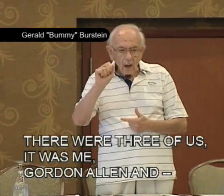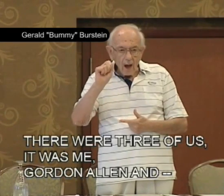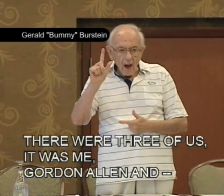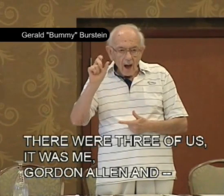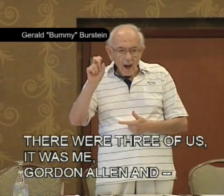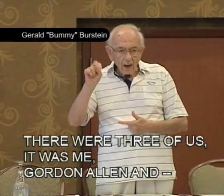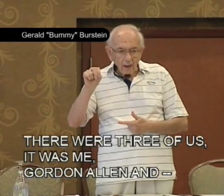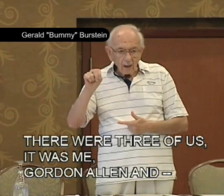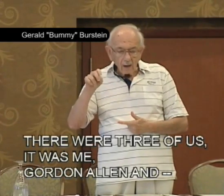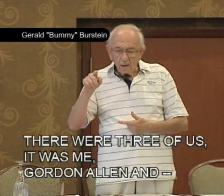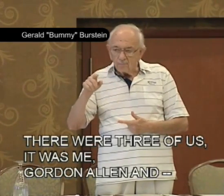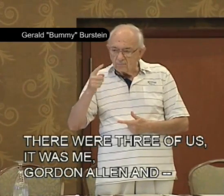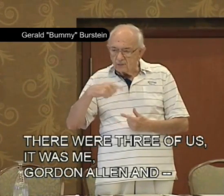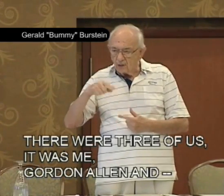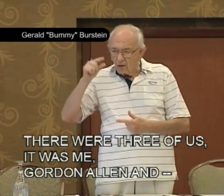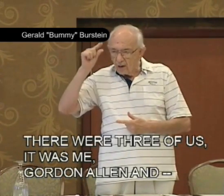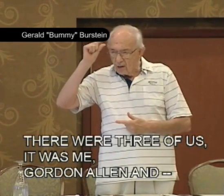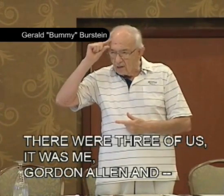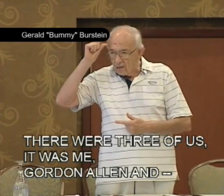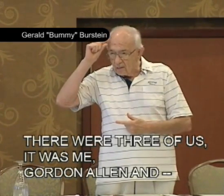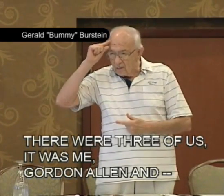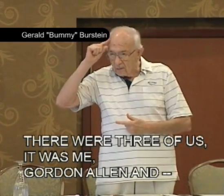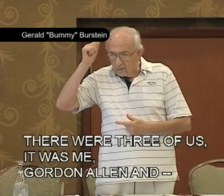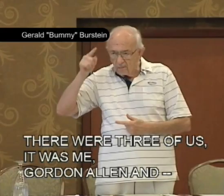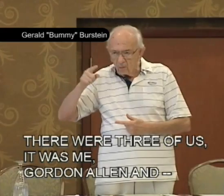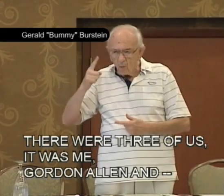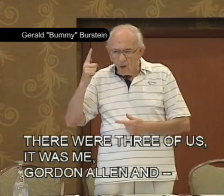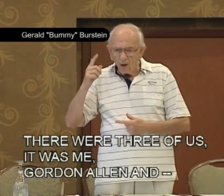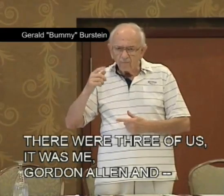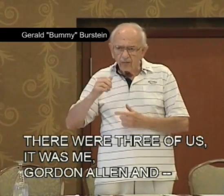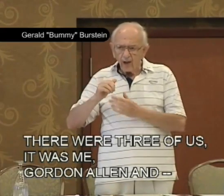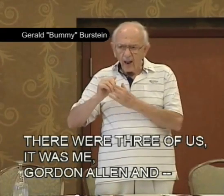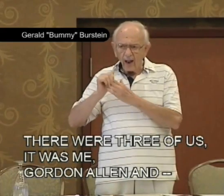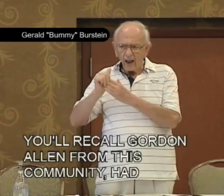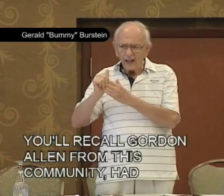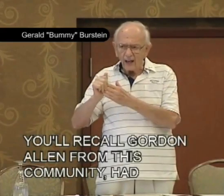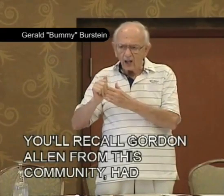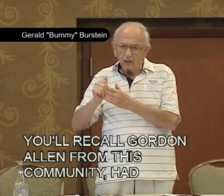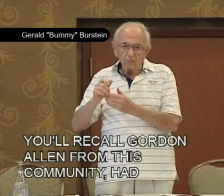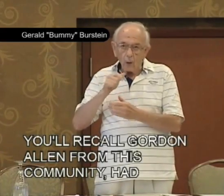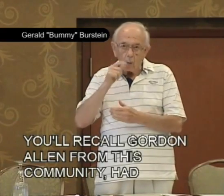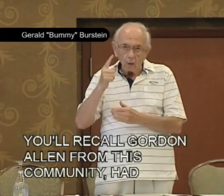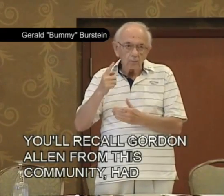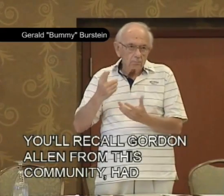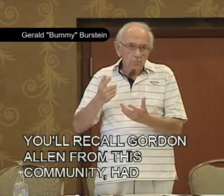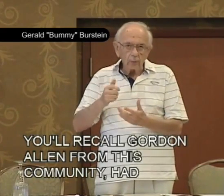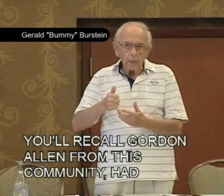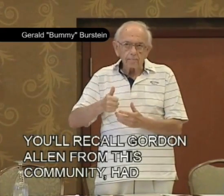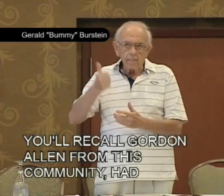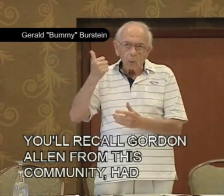Gordon Allen and you will recall Gordon Allen from this community had been a leader here for